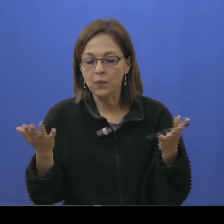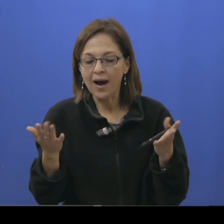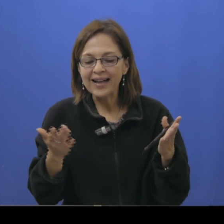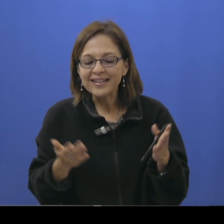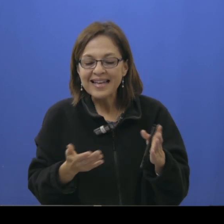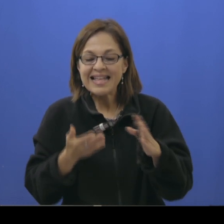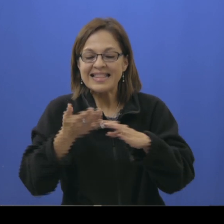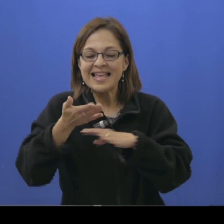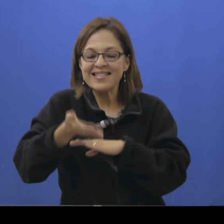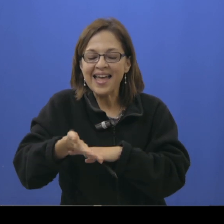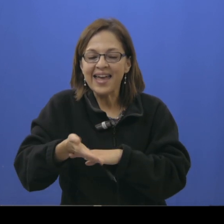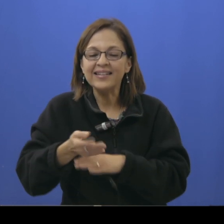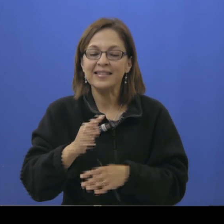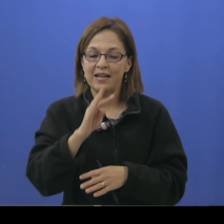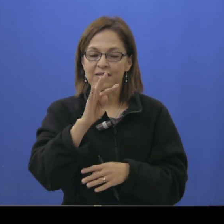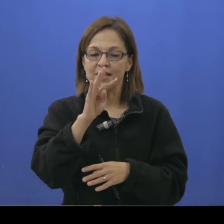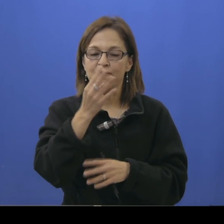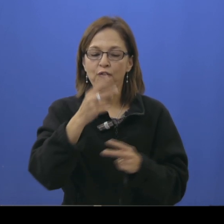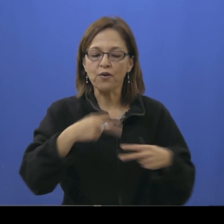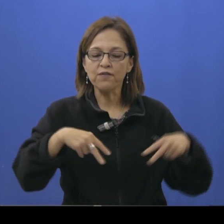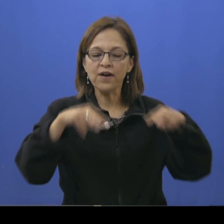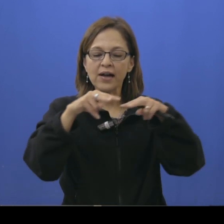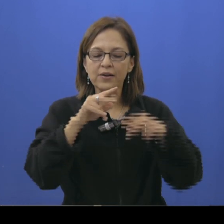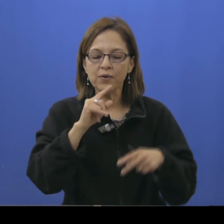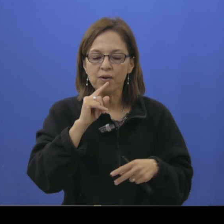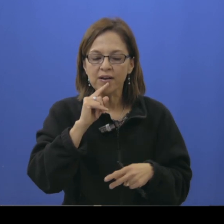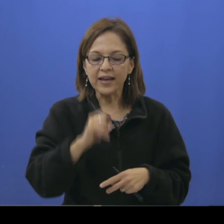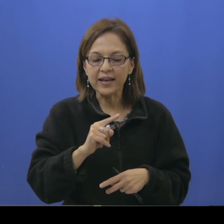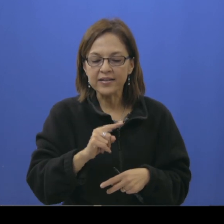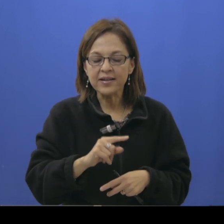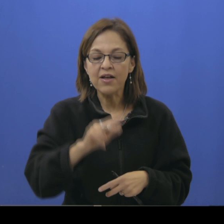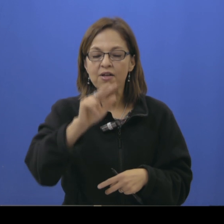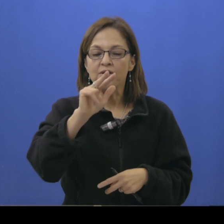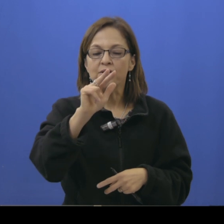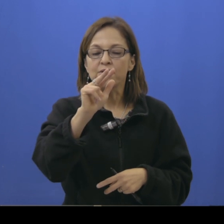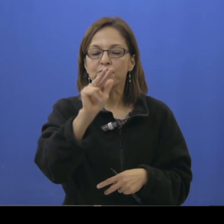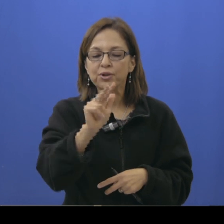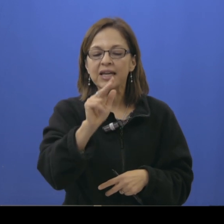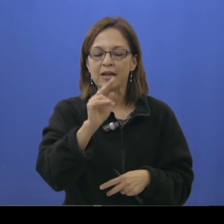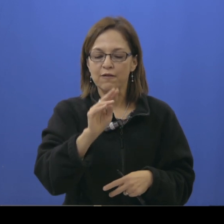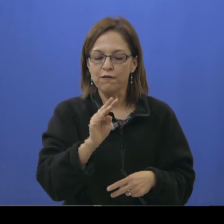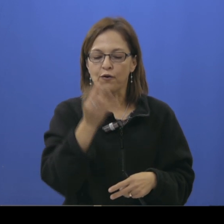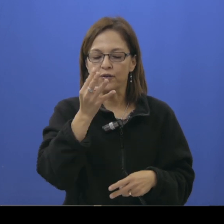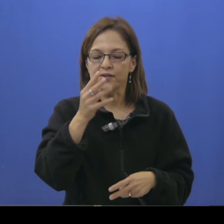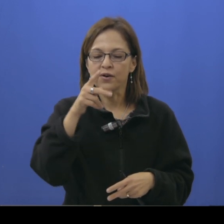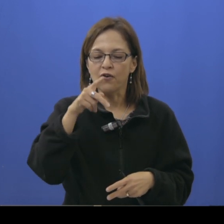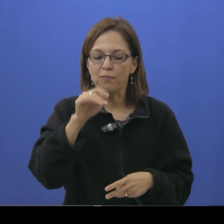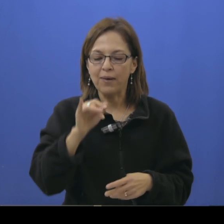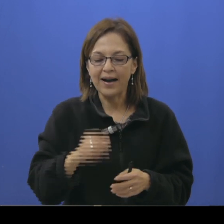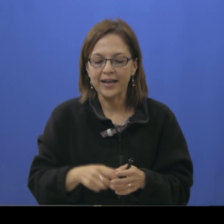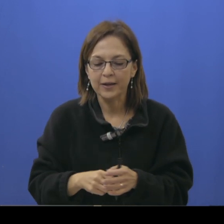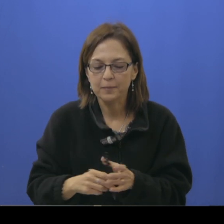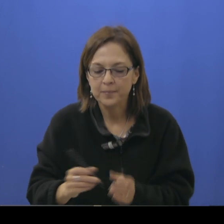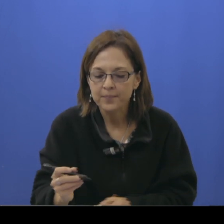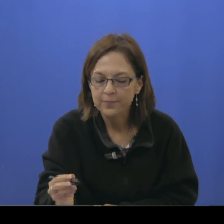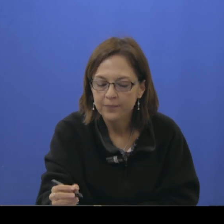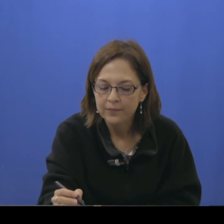Mean what? The next, the fourth value is 3/4 of pi.